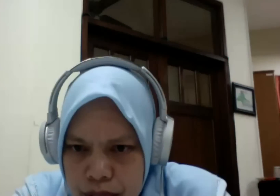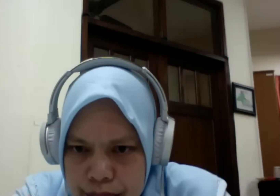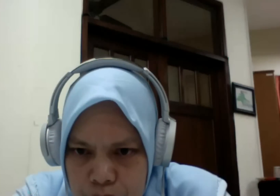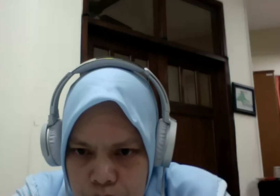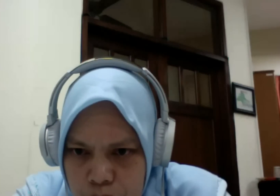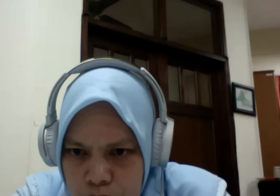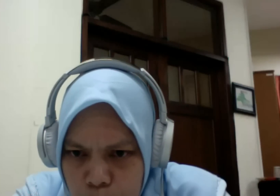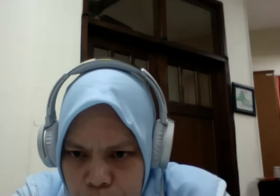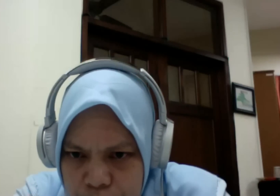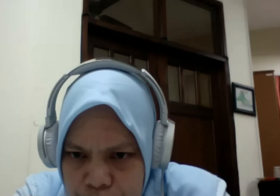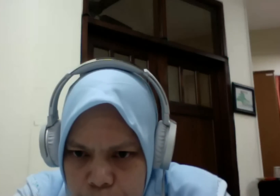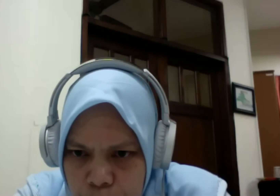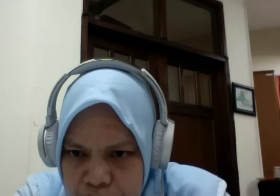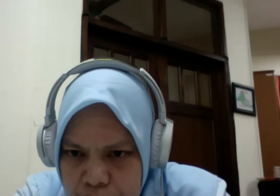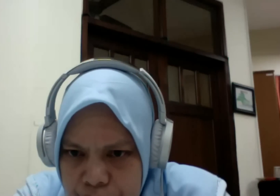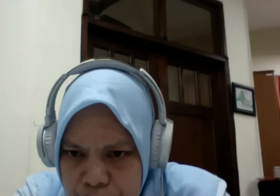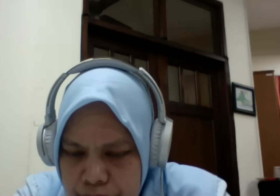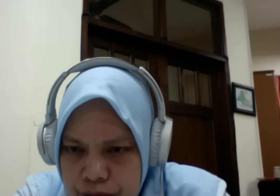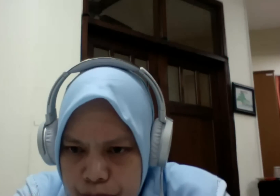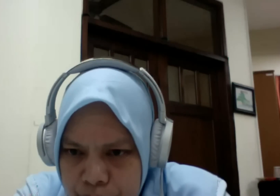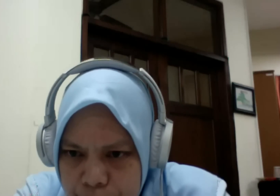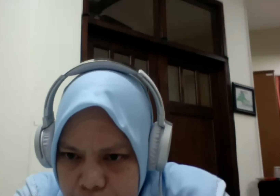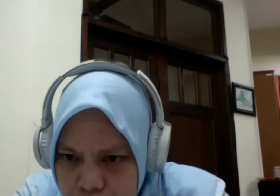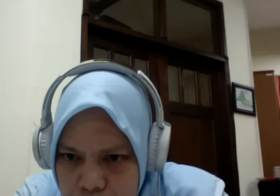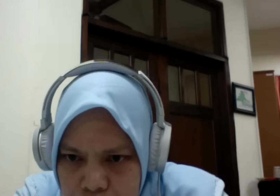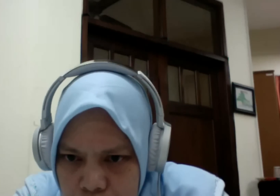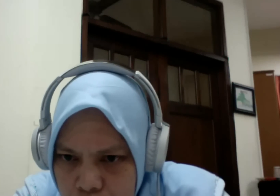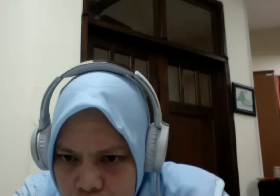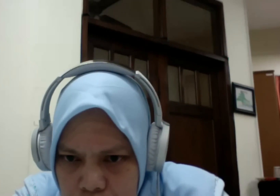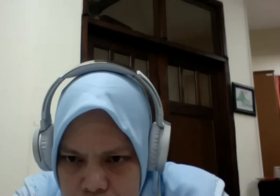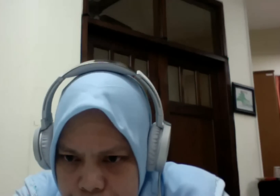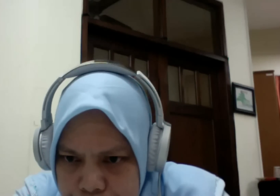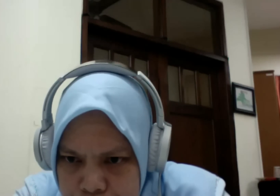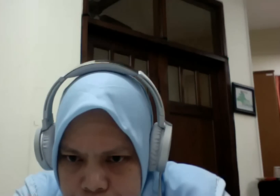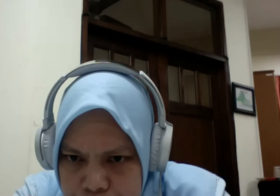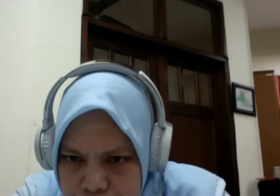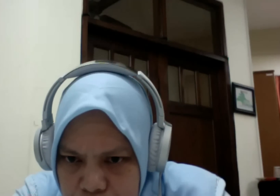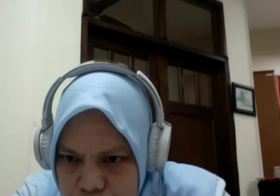Professor, there is one question from Dominic Dean from Germany.